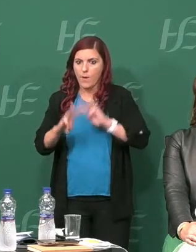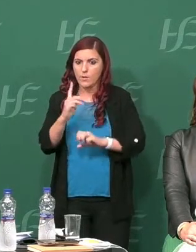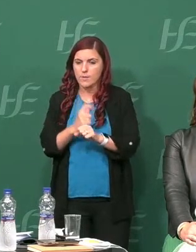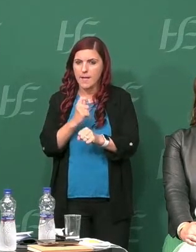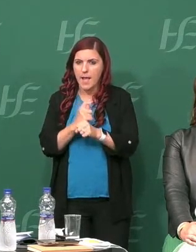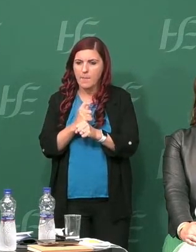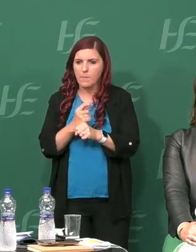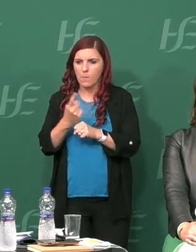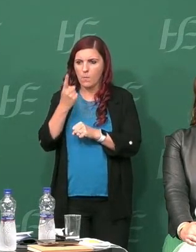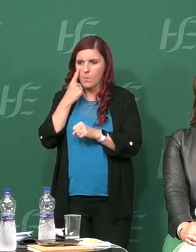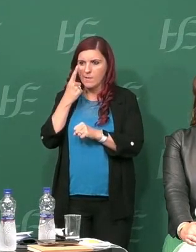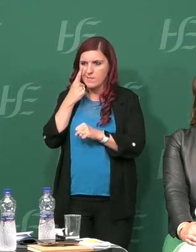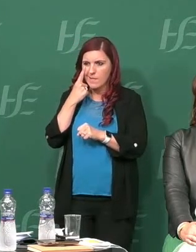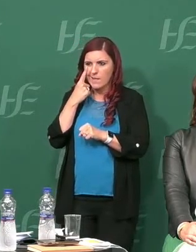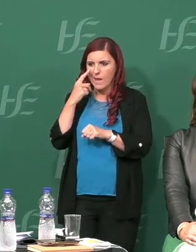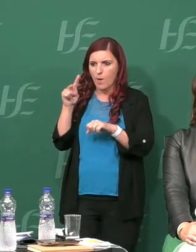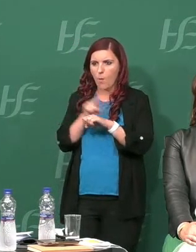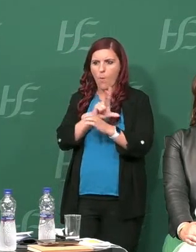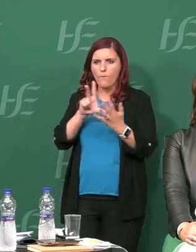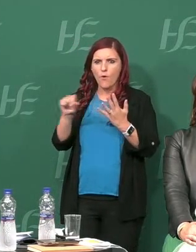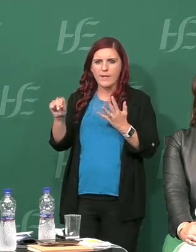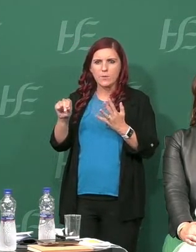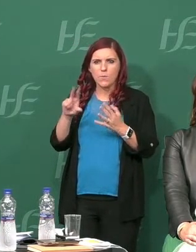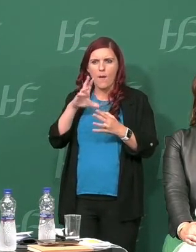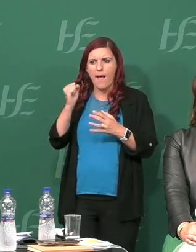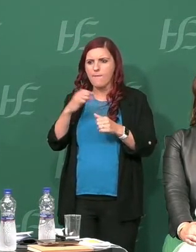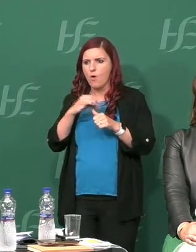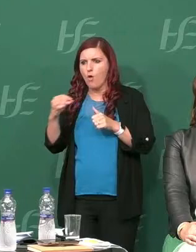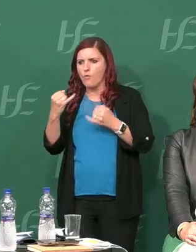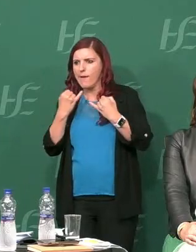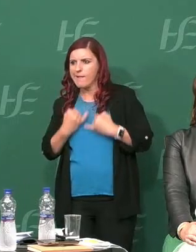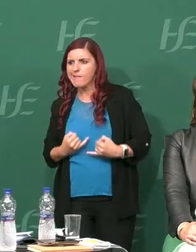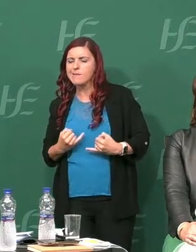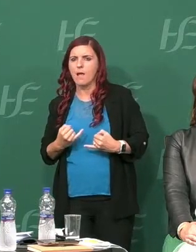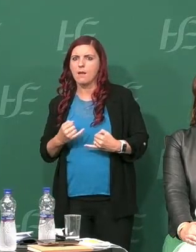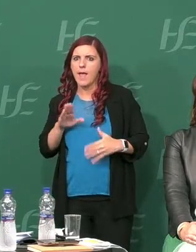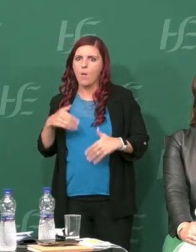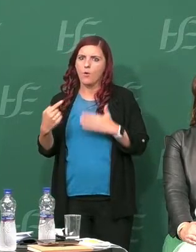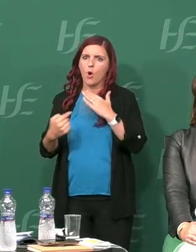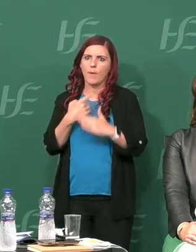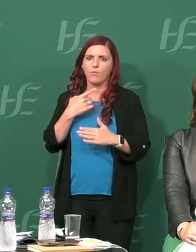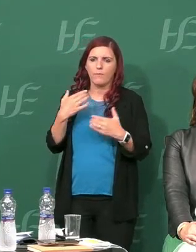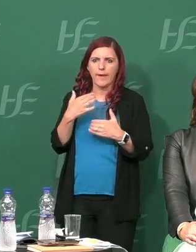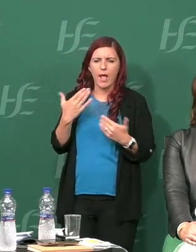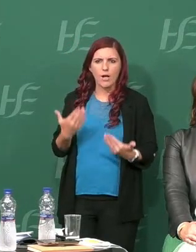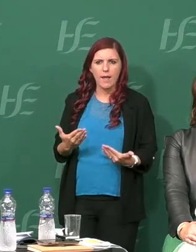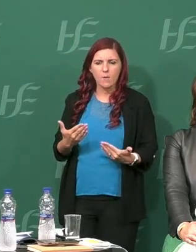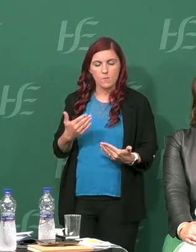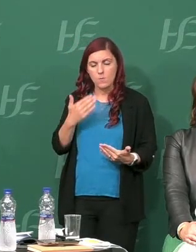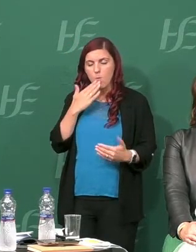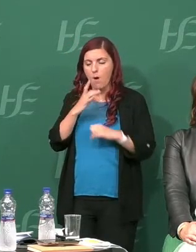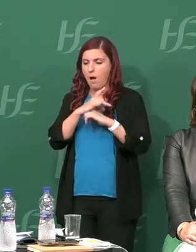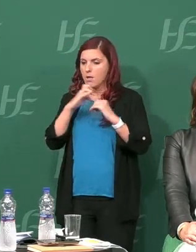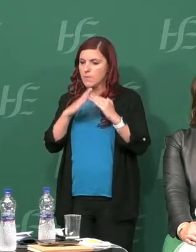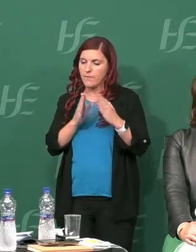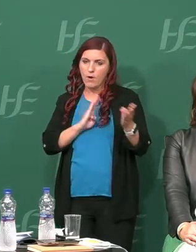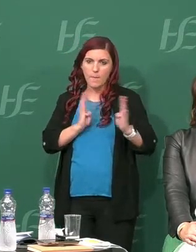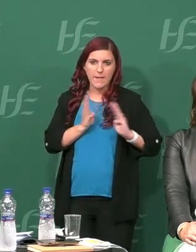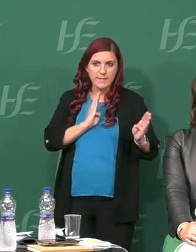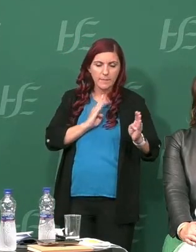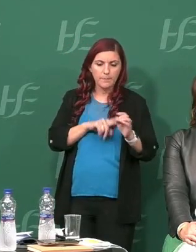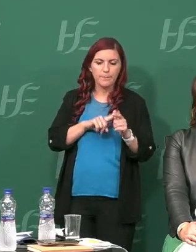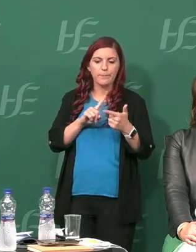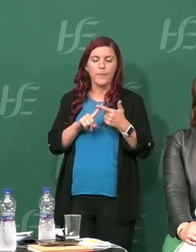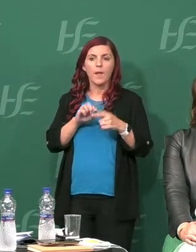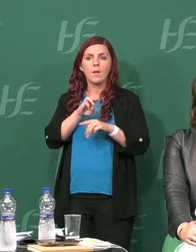coming through from older ages who have, not come through for care previously. So hospitals extremely busy. Secondly, COVID